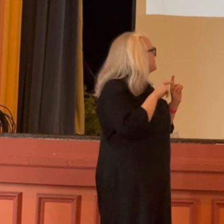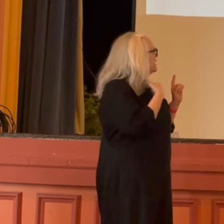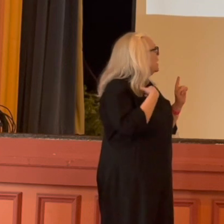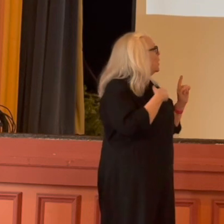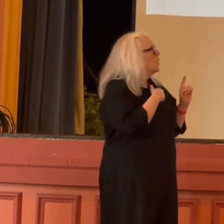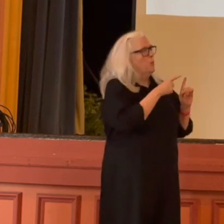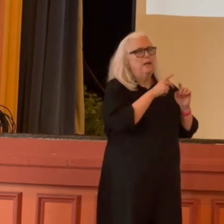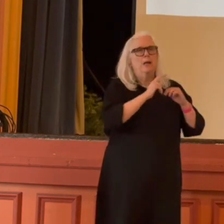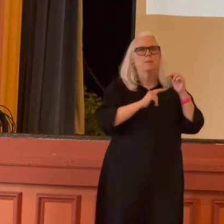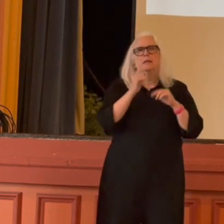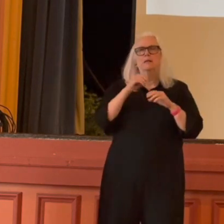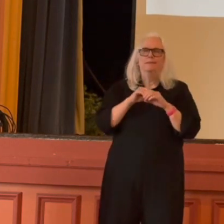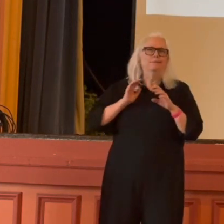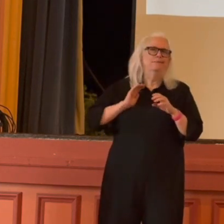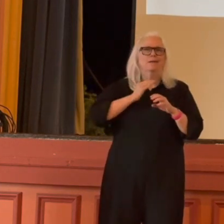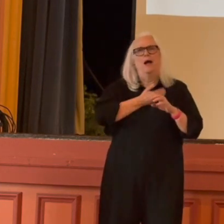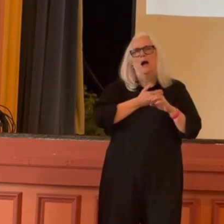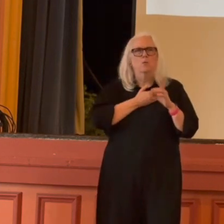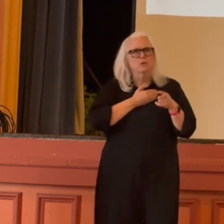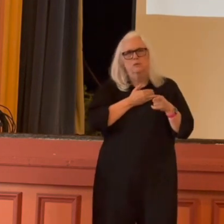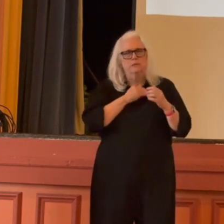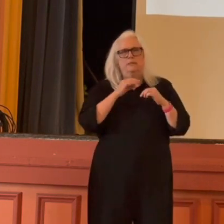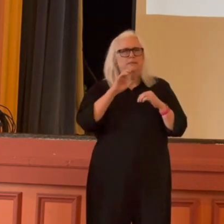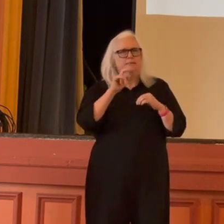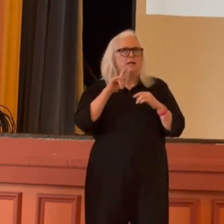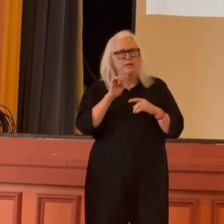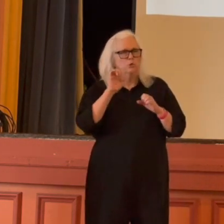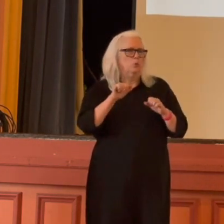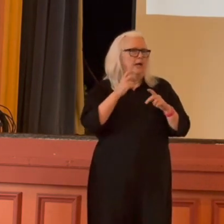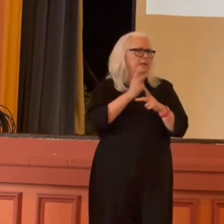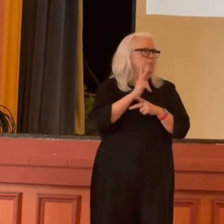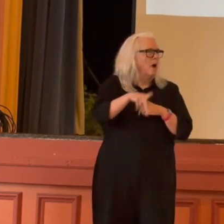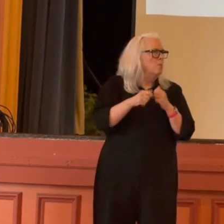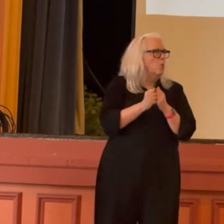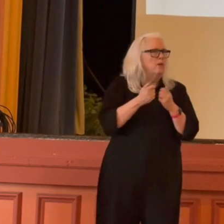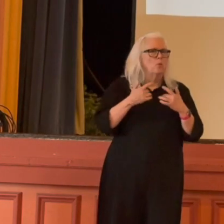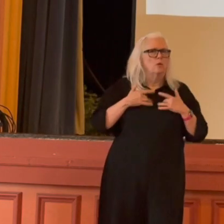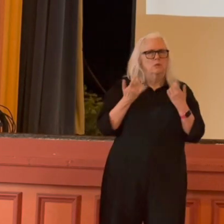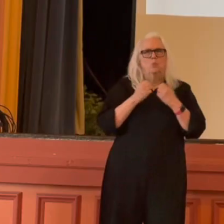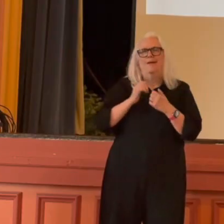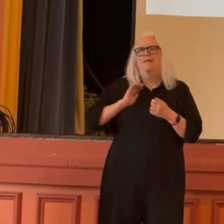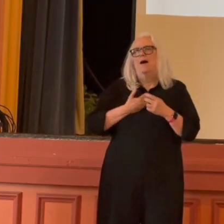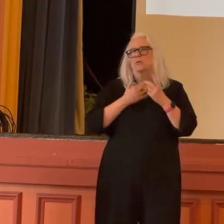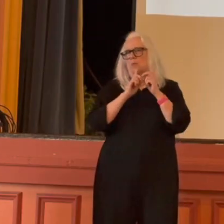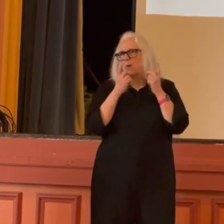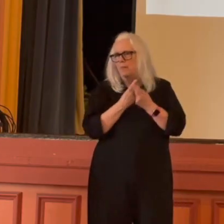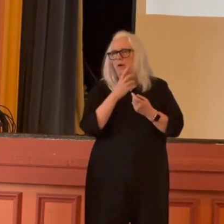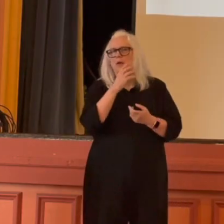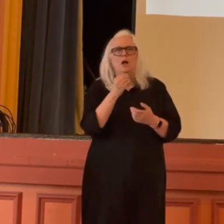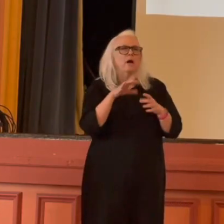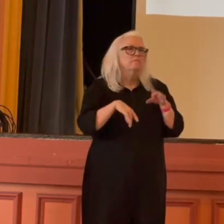Sewer Authority, buffalosewer.org, you'll be able to stay up to speed with what's going on with the Buffalo Sewer Authority and also find